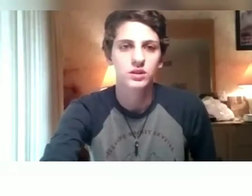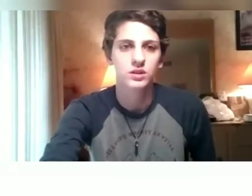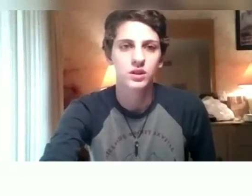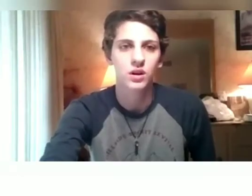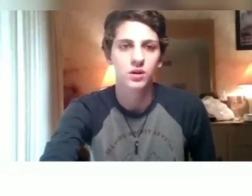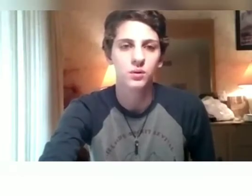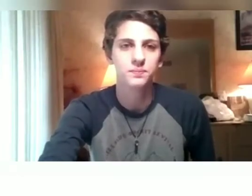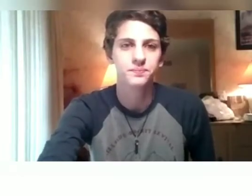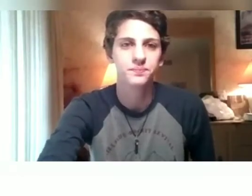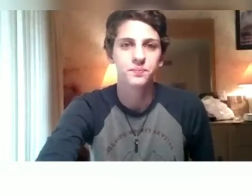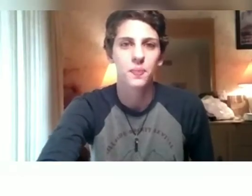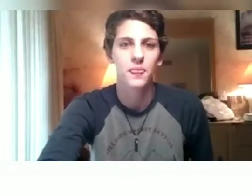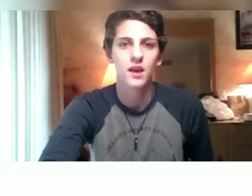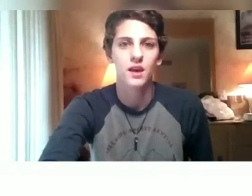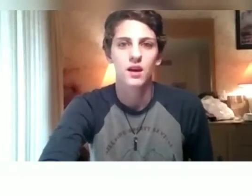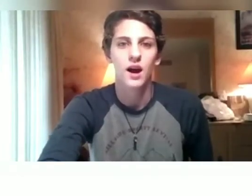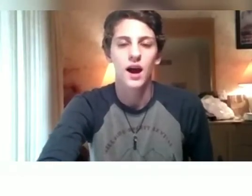So